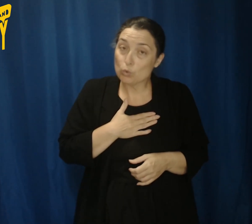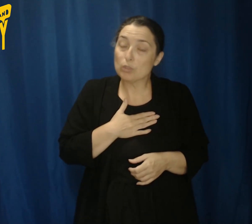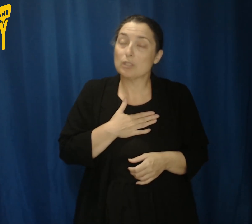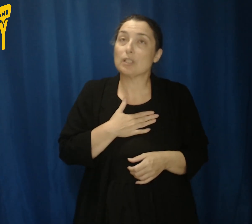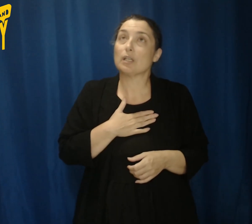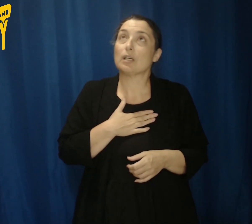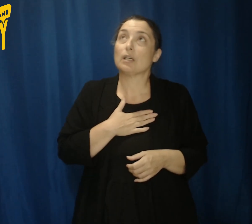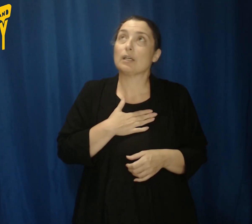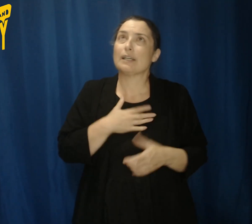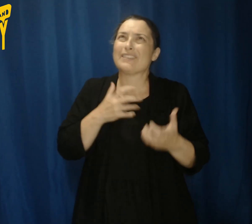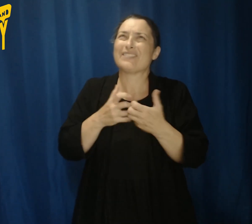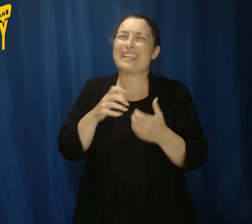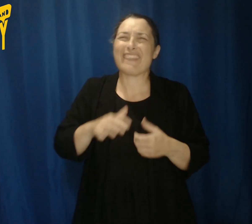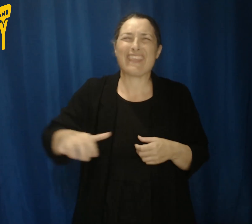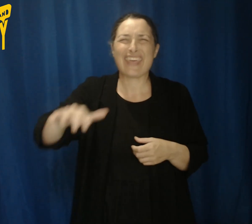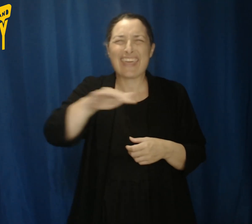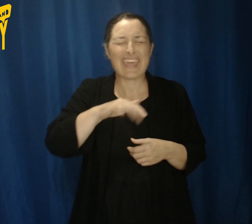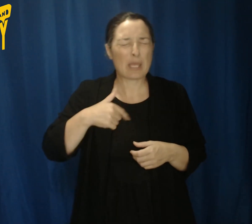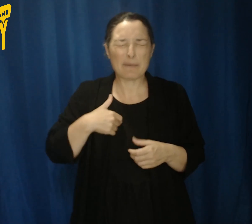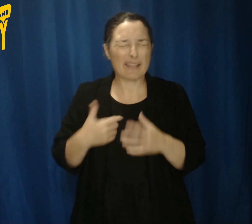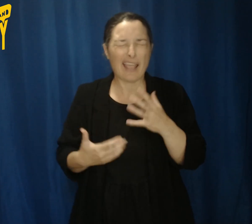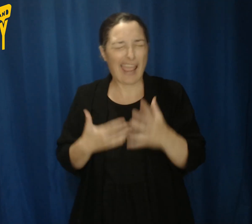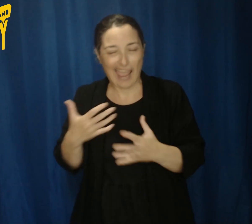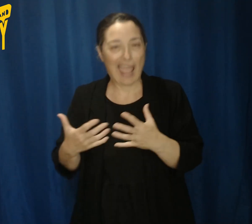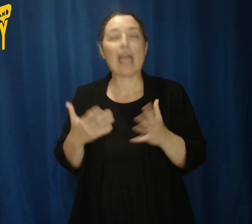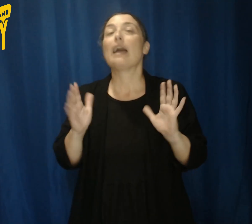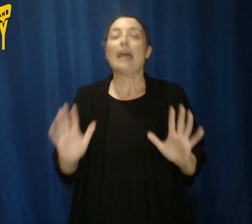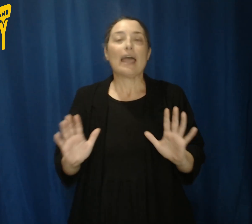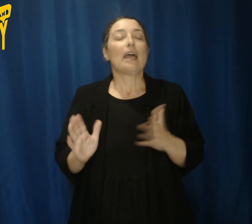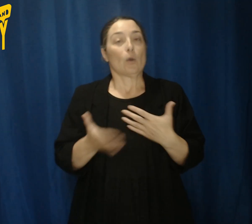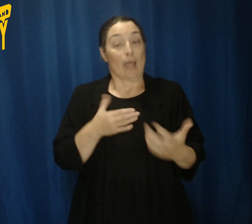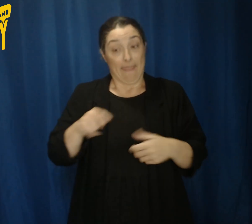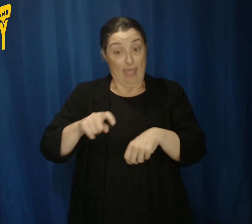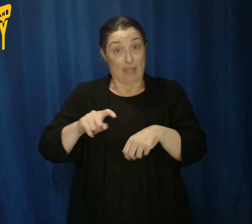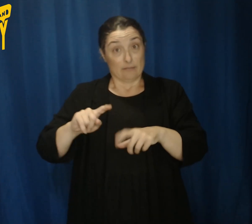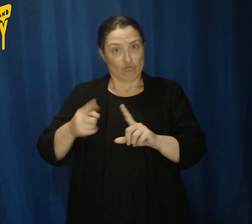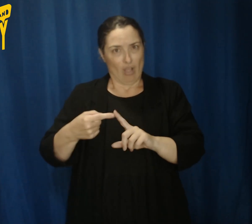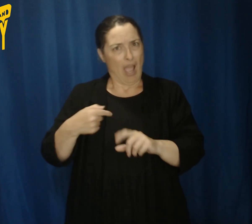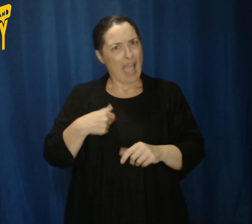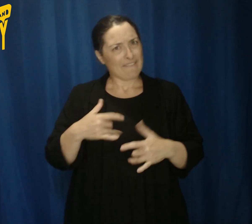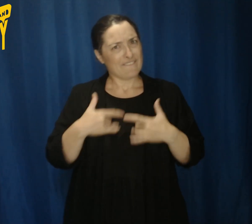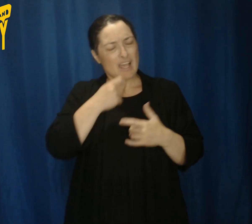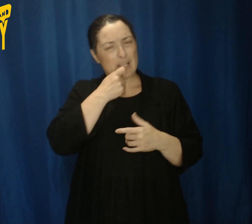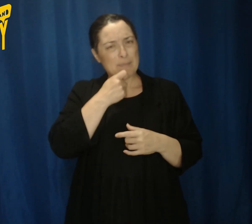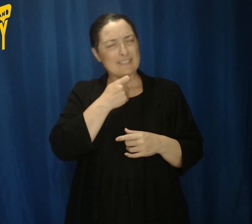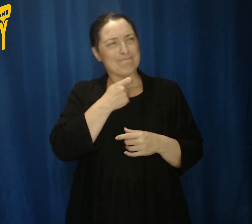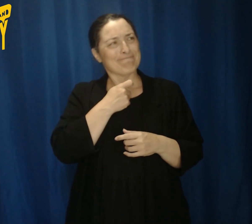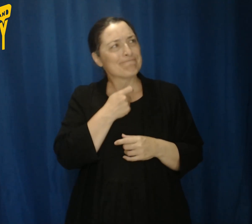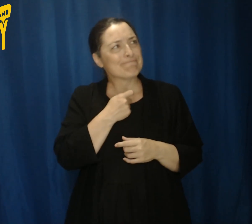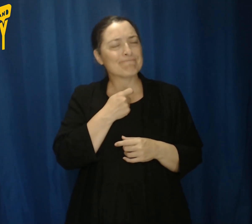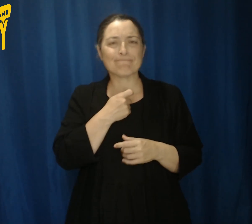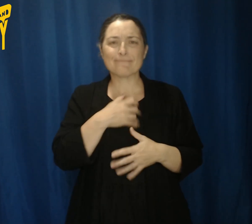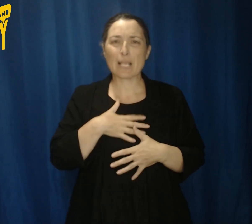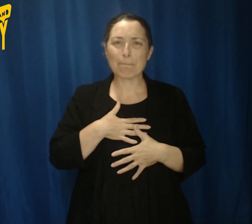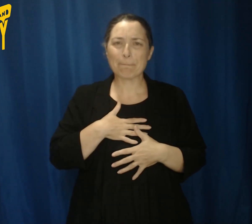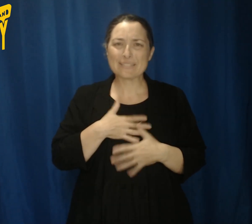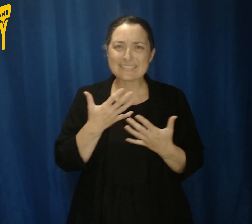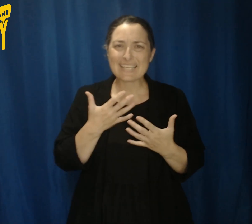that's, the reality. So I do remember at that point feeling really quite teary. Like, so Jack, so just write it